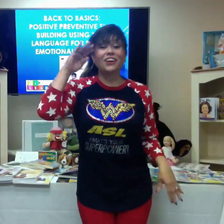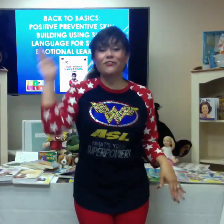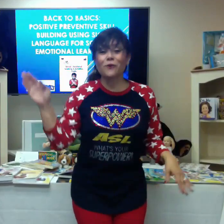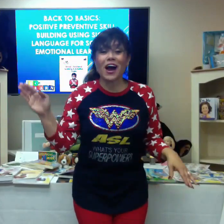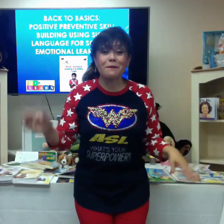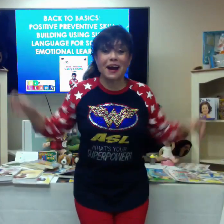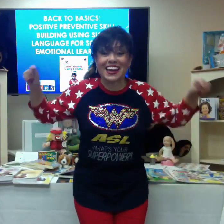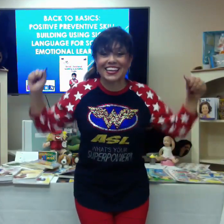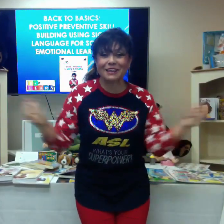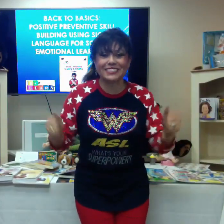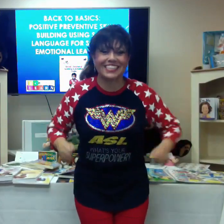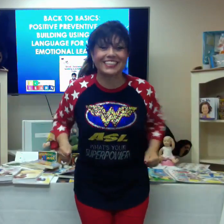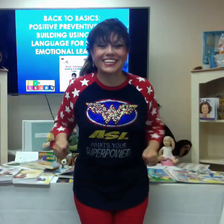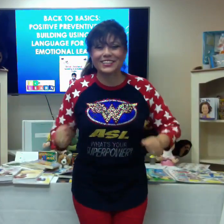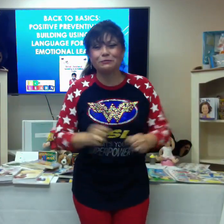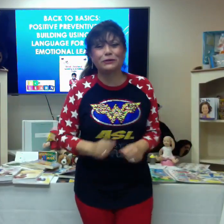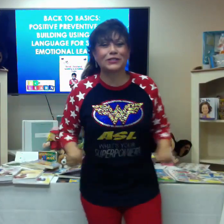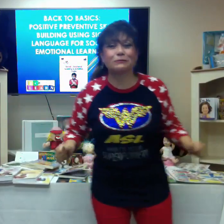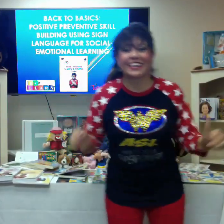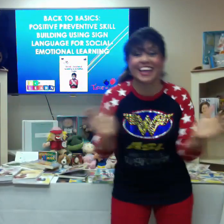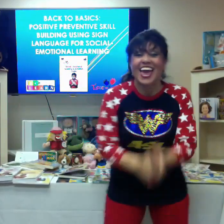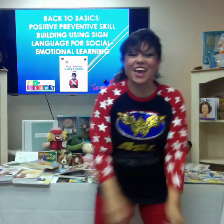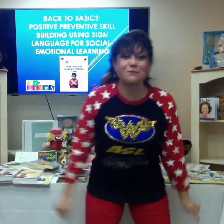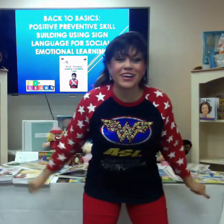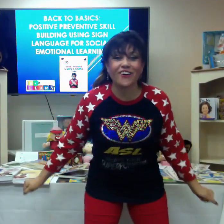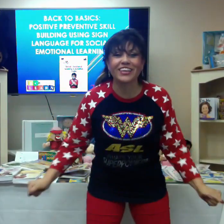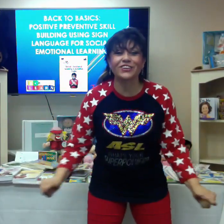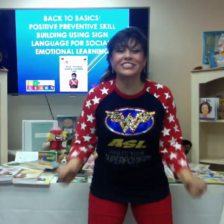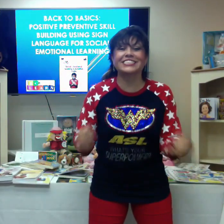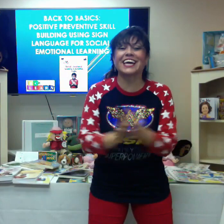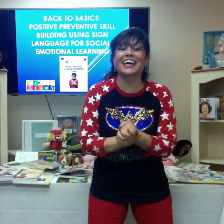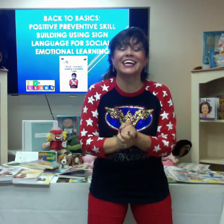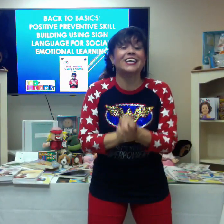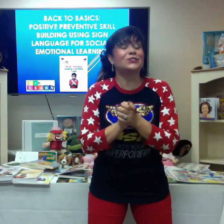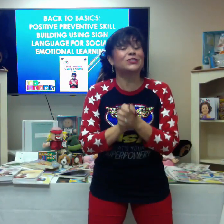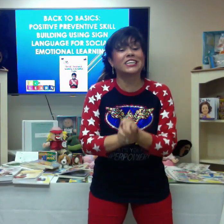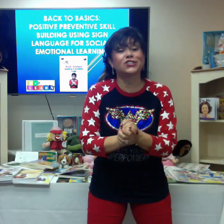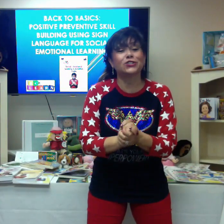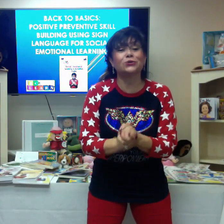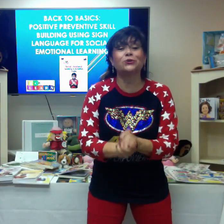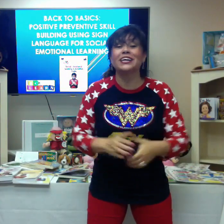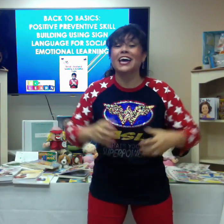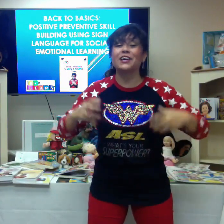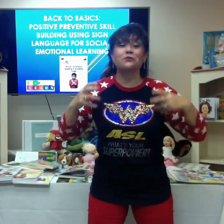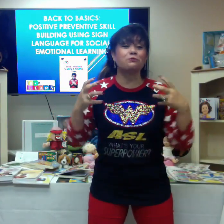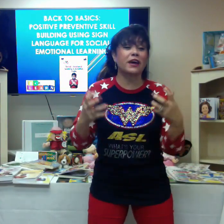Hello, everyone. My name is Lillian Hubler Tobin, and we are here today to teach you a